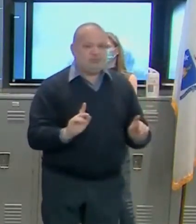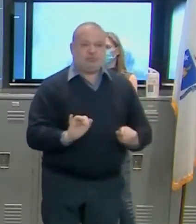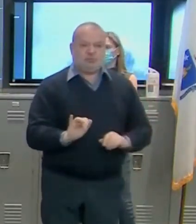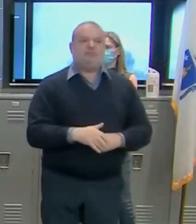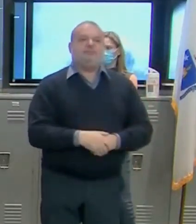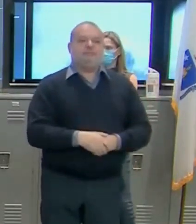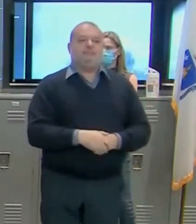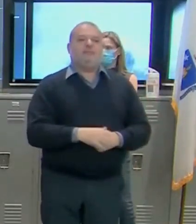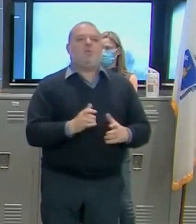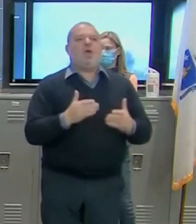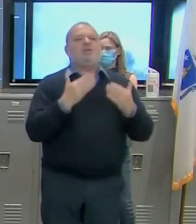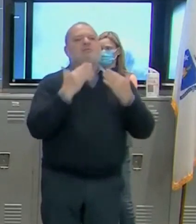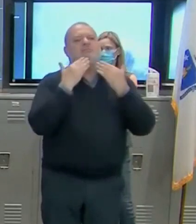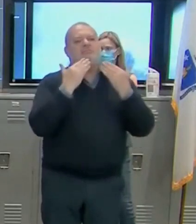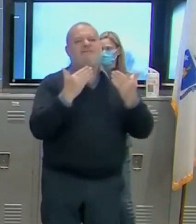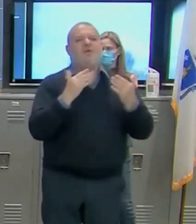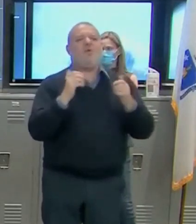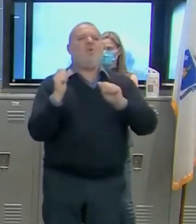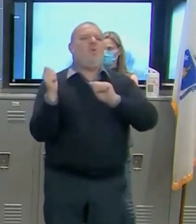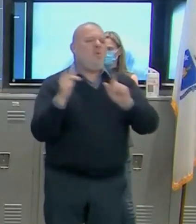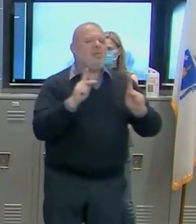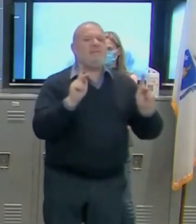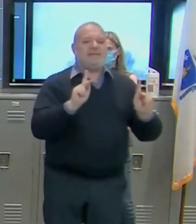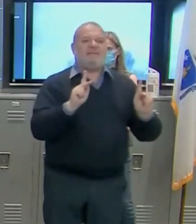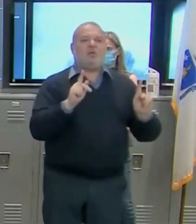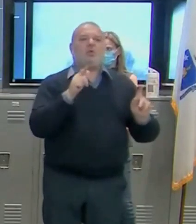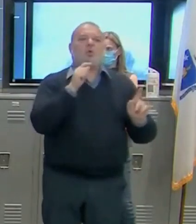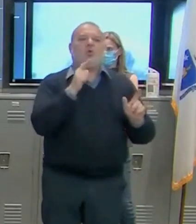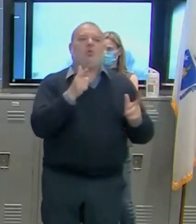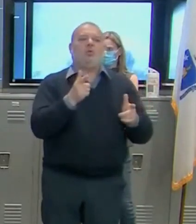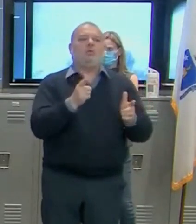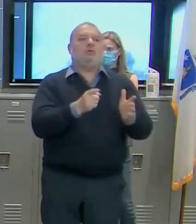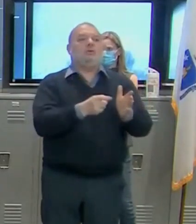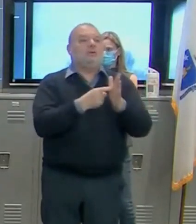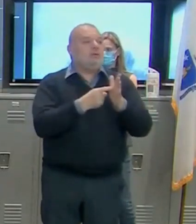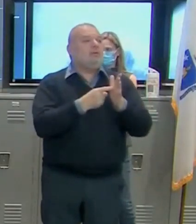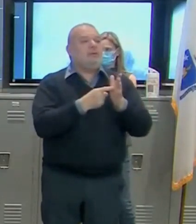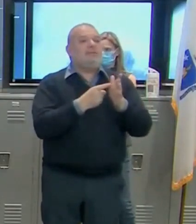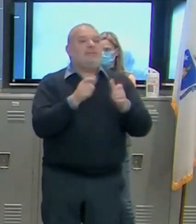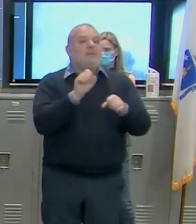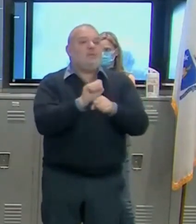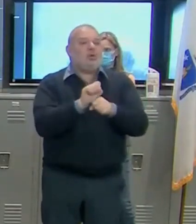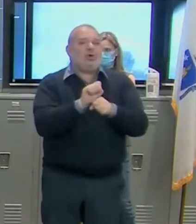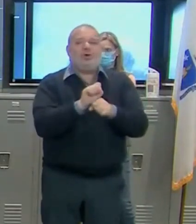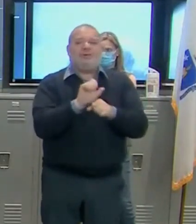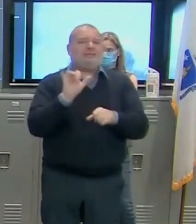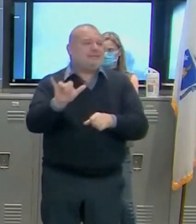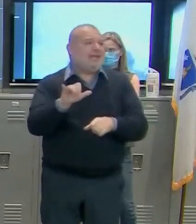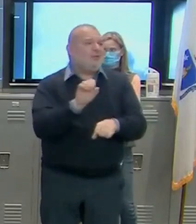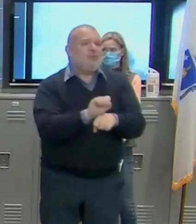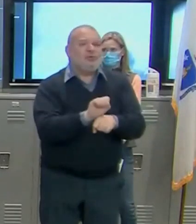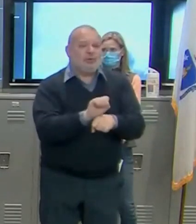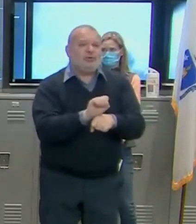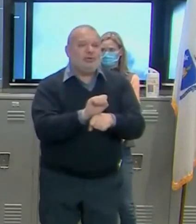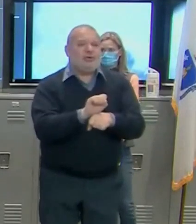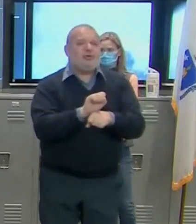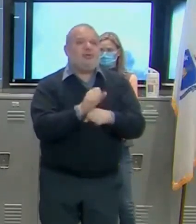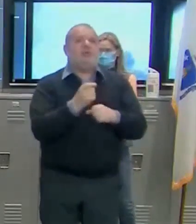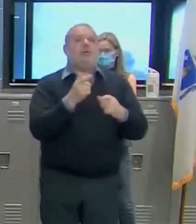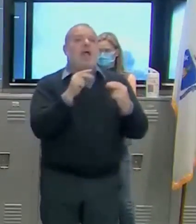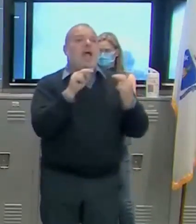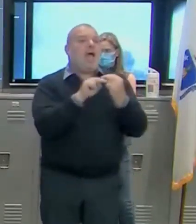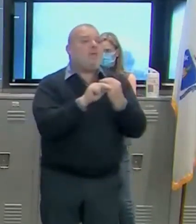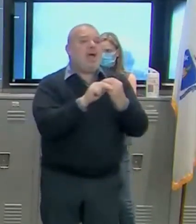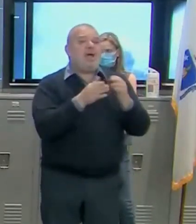to all of those who are at work during this severe storm, including the men and women at this Highway Operations Center, our